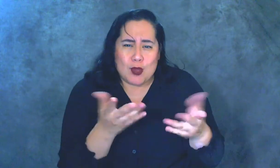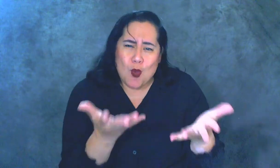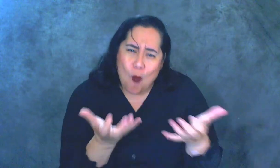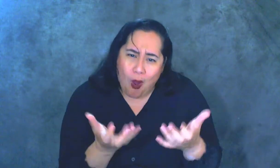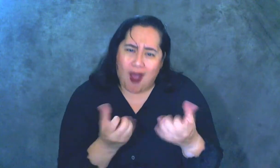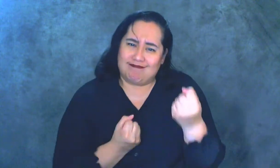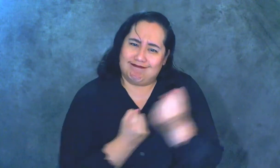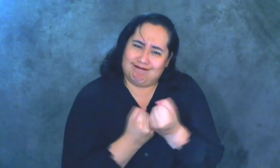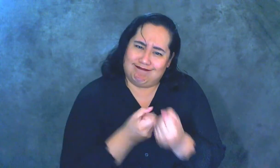corner.